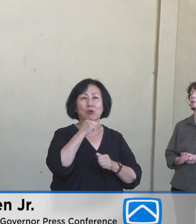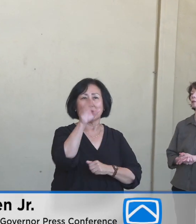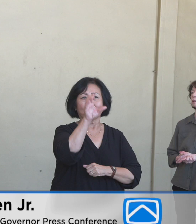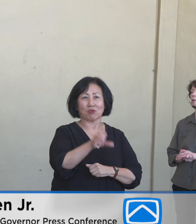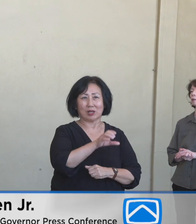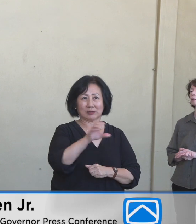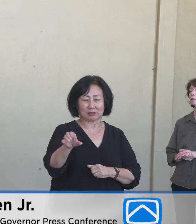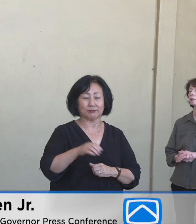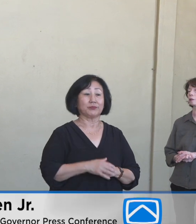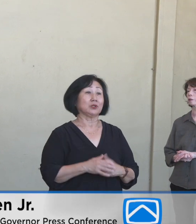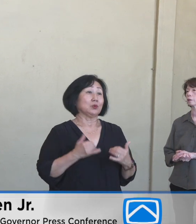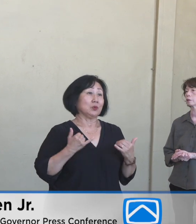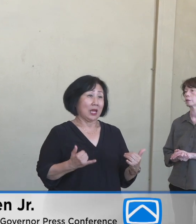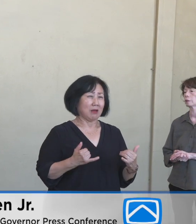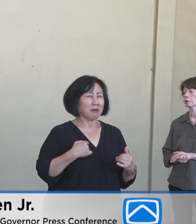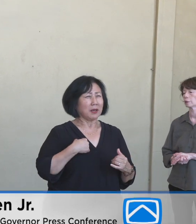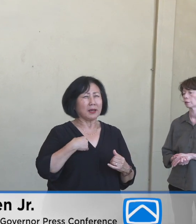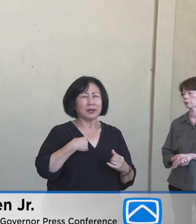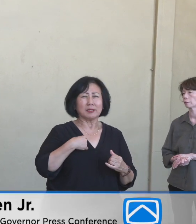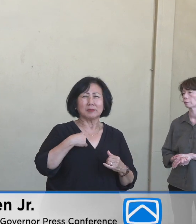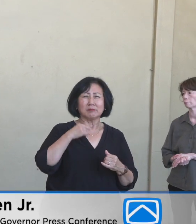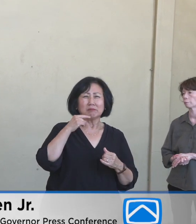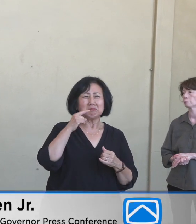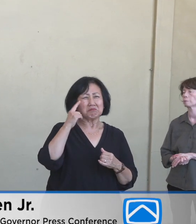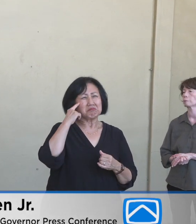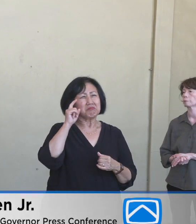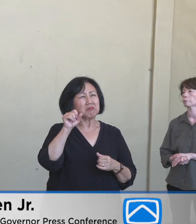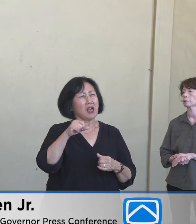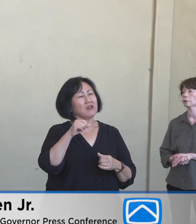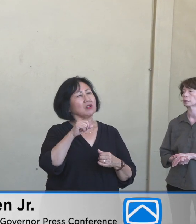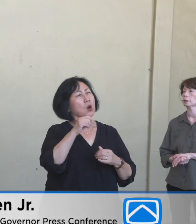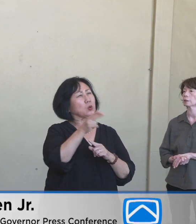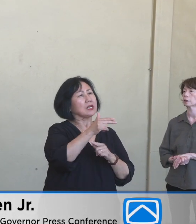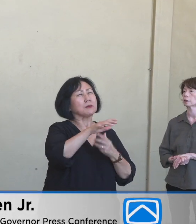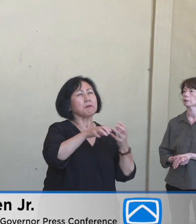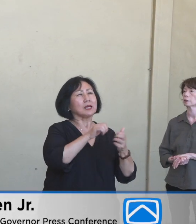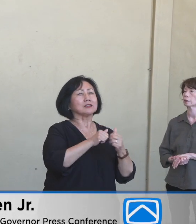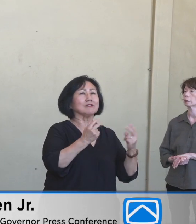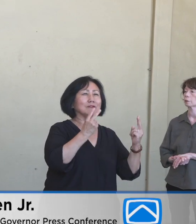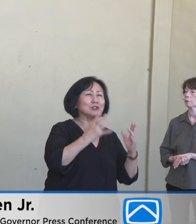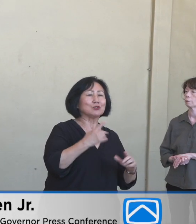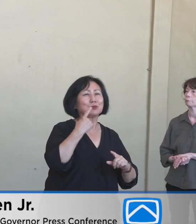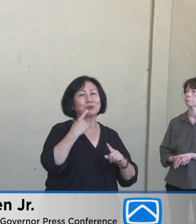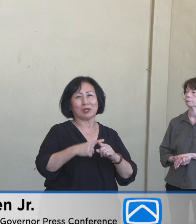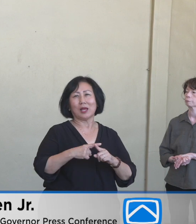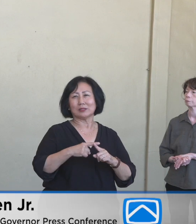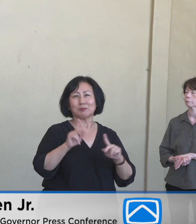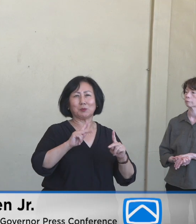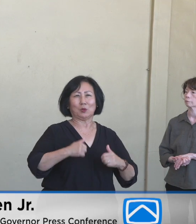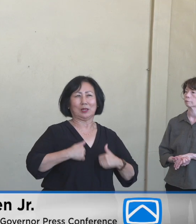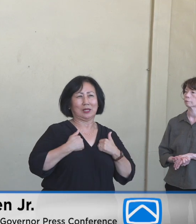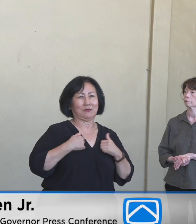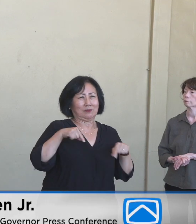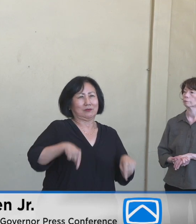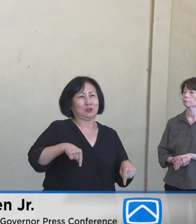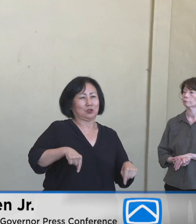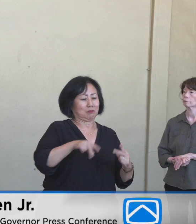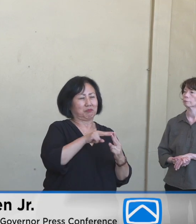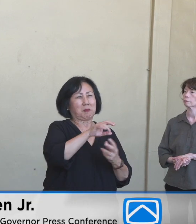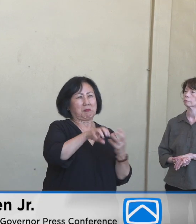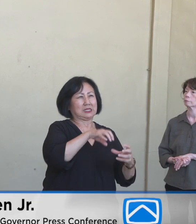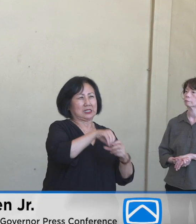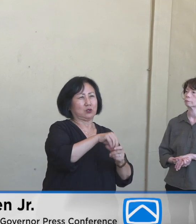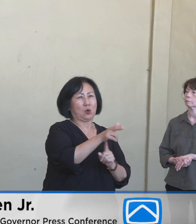so right now, I believe we do have hotels that have a mix of visitors as well as